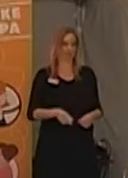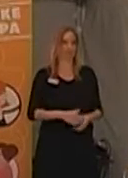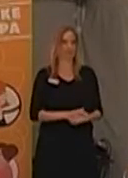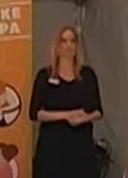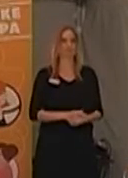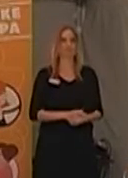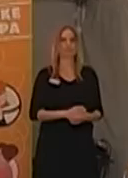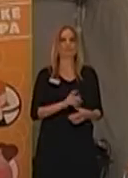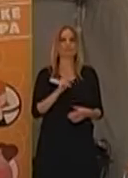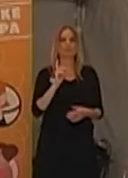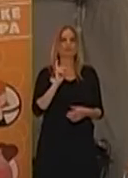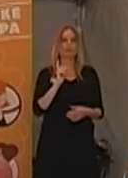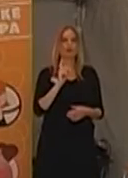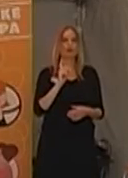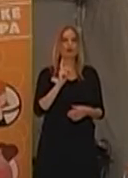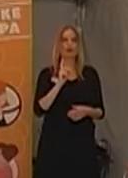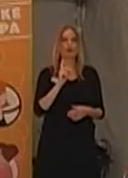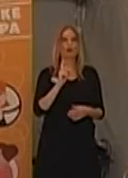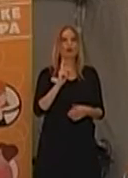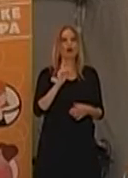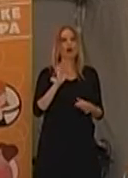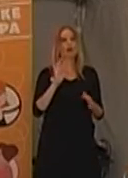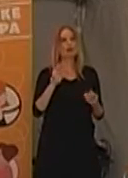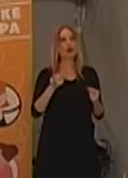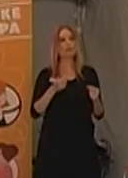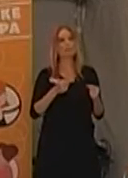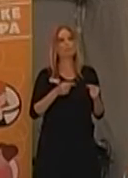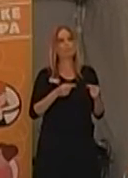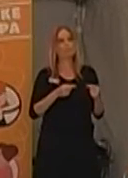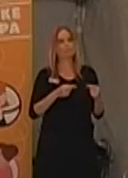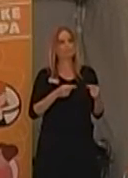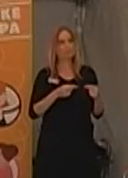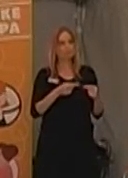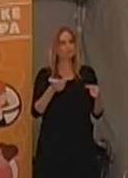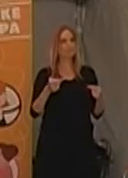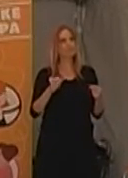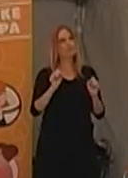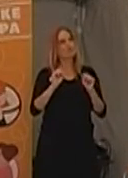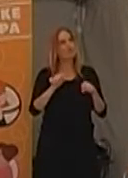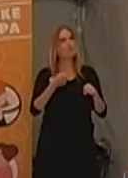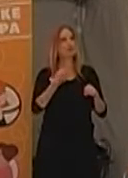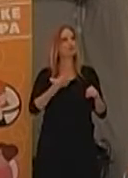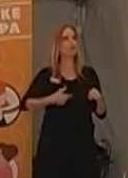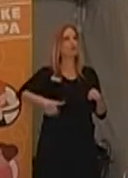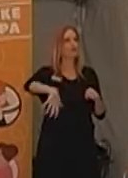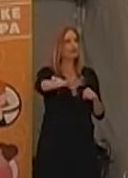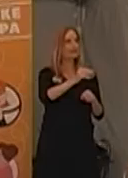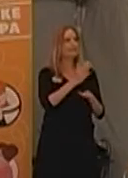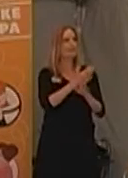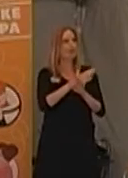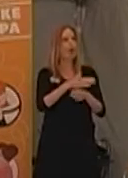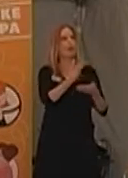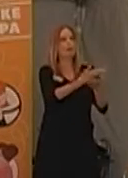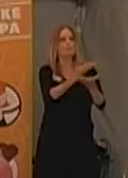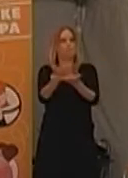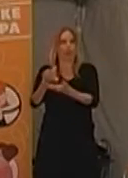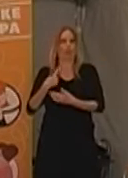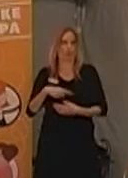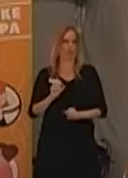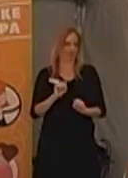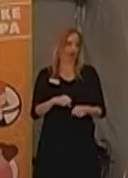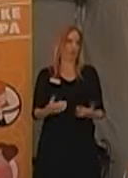But there was a long coastline that provided fish for everyone. So we could, even if we were poor, we